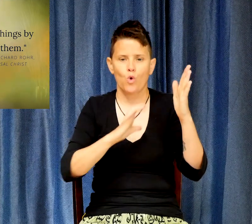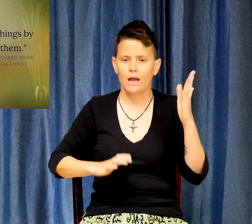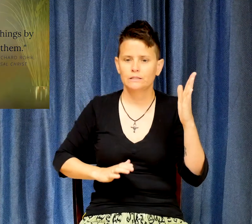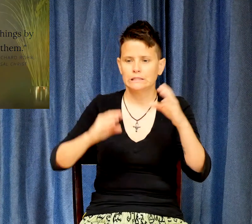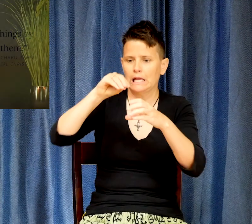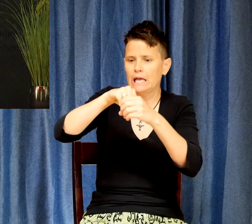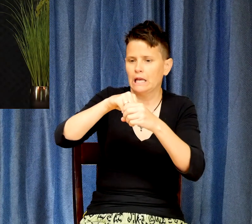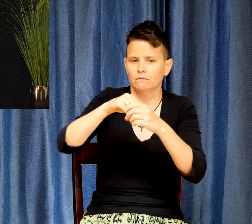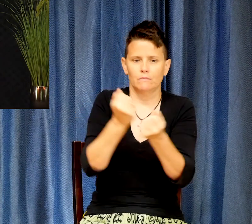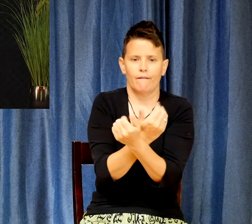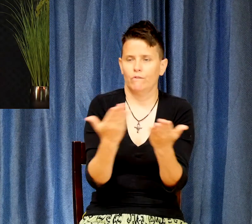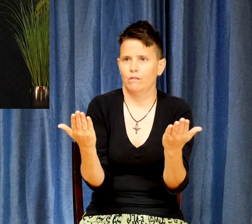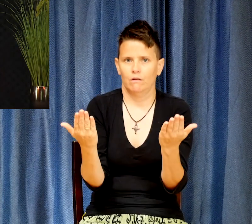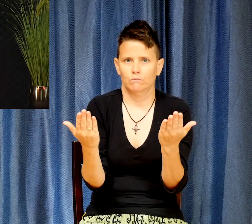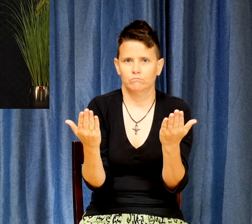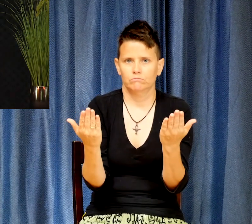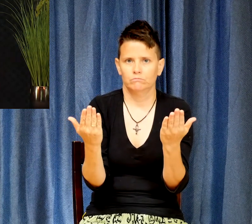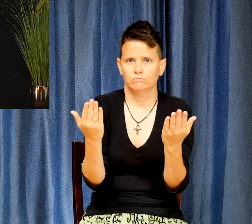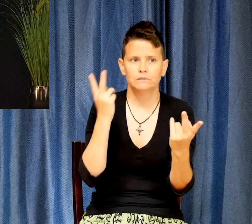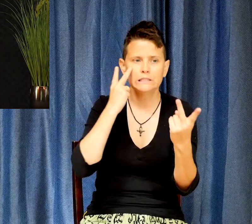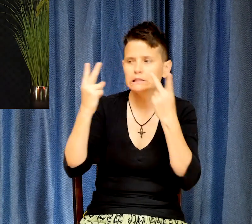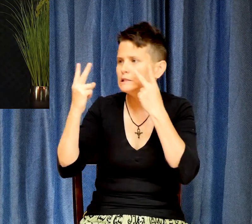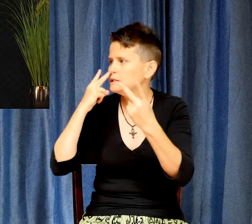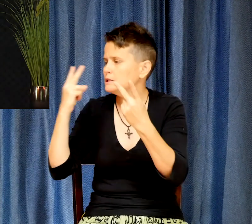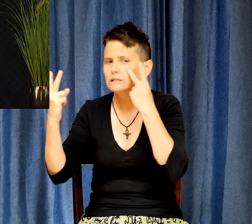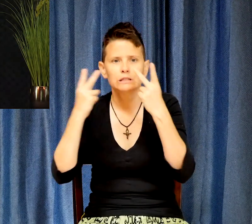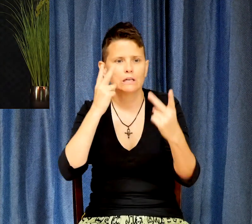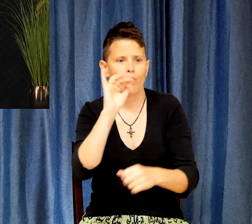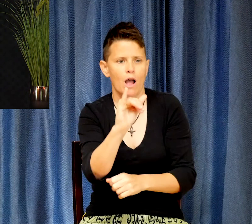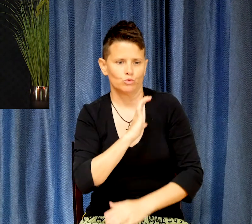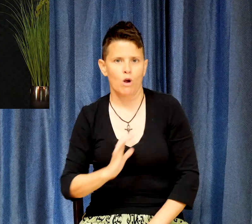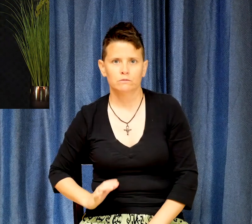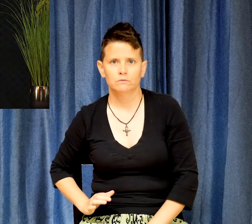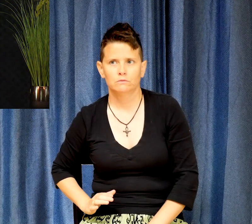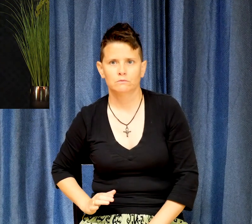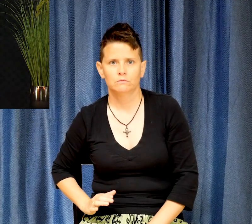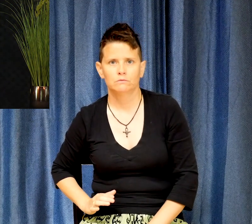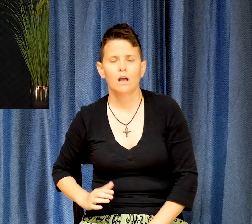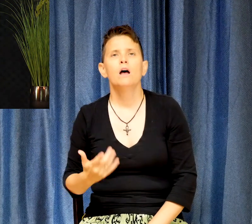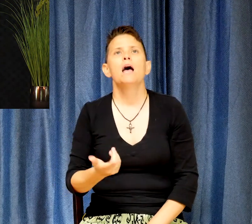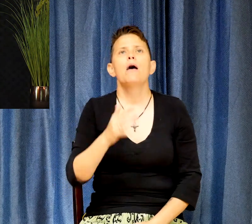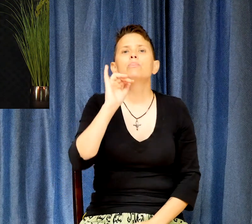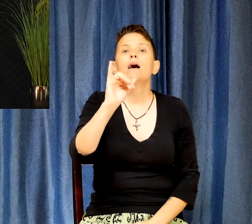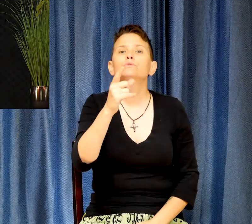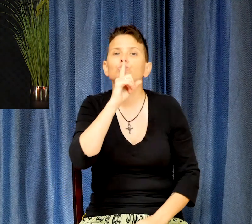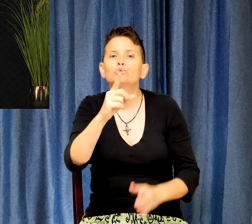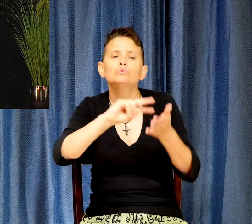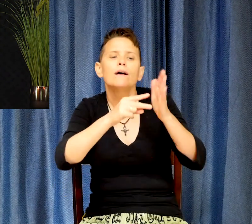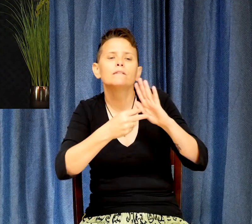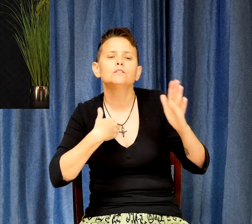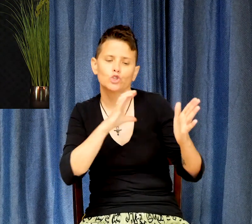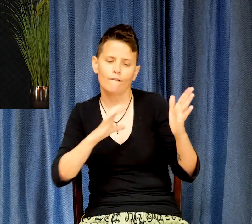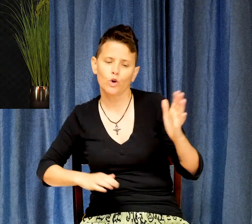else. In fact, it is my only definition of a true Christian. A mature Christian sees